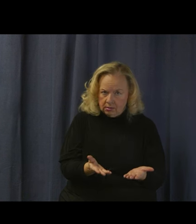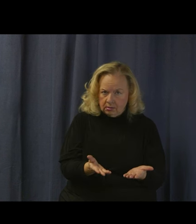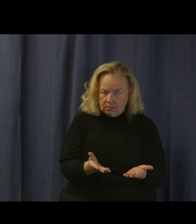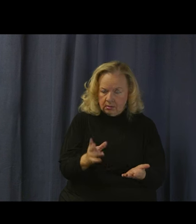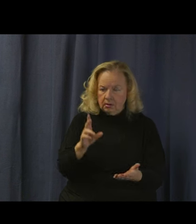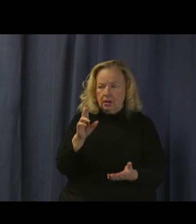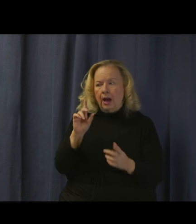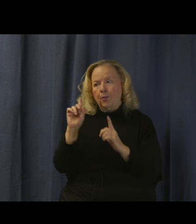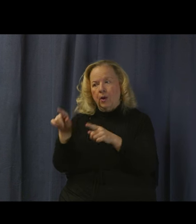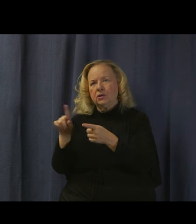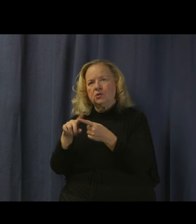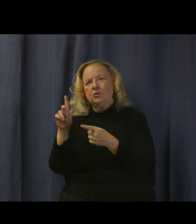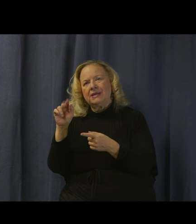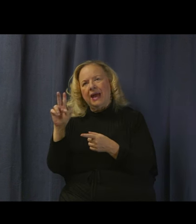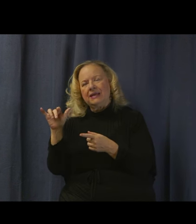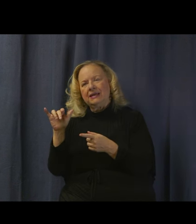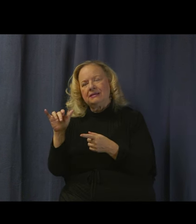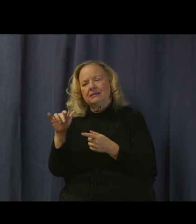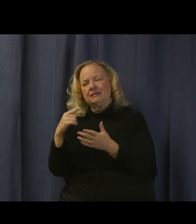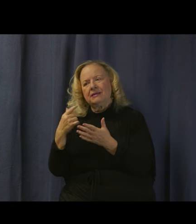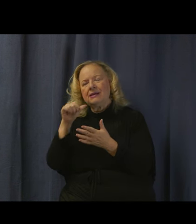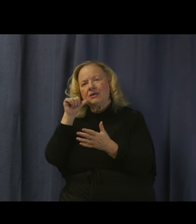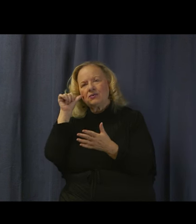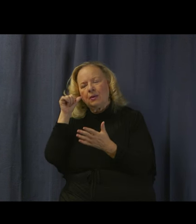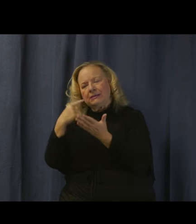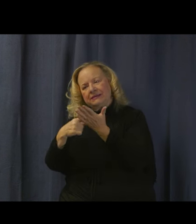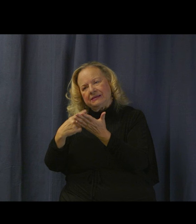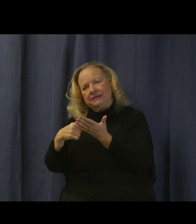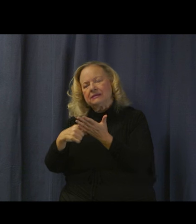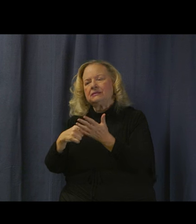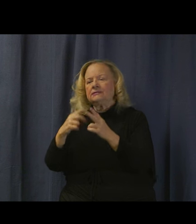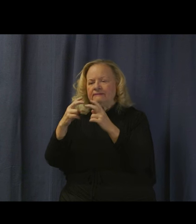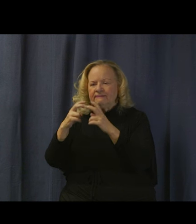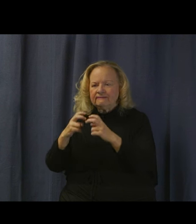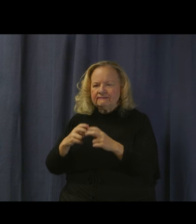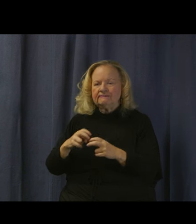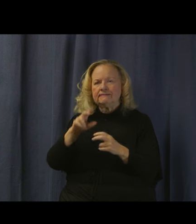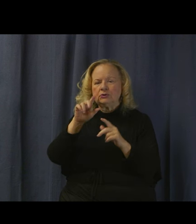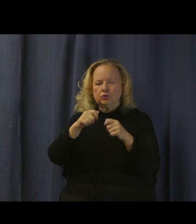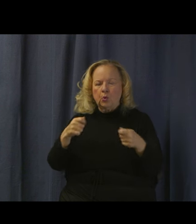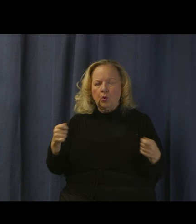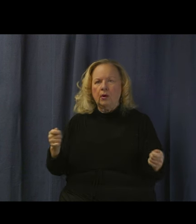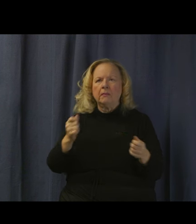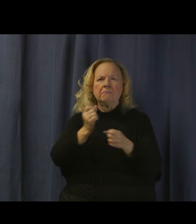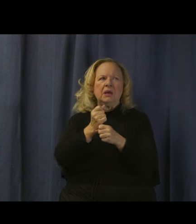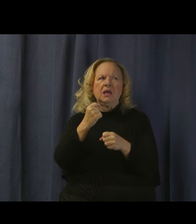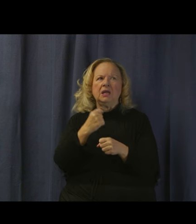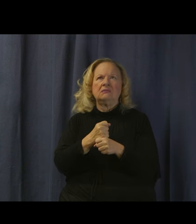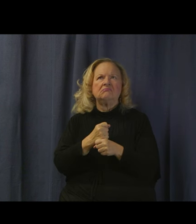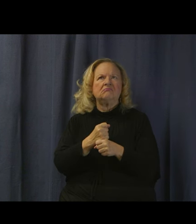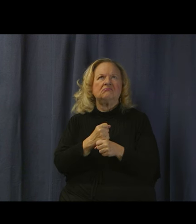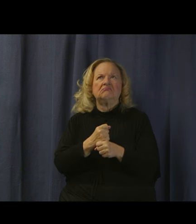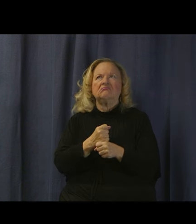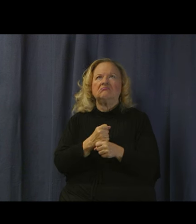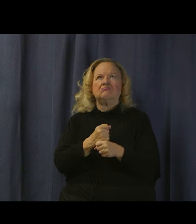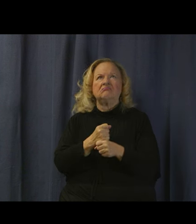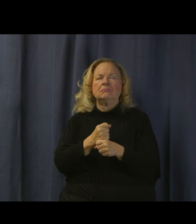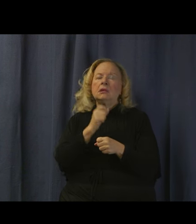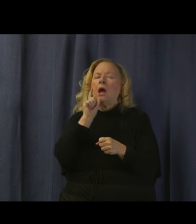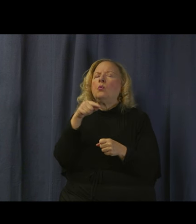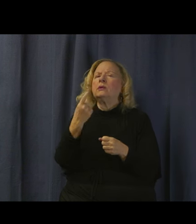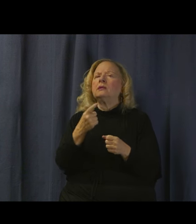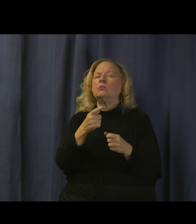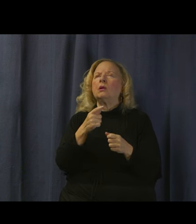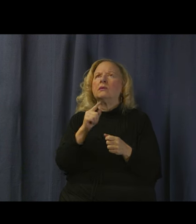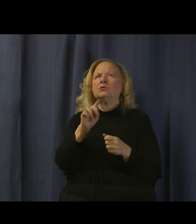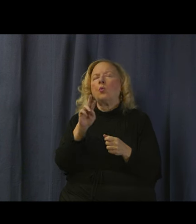now we're going through the Torah, and we already made, not just the Torah. I mean, that's what we're working on, but we're working